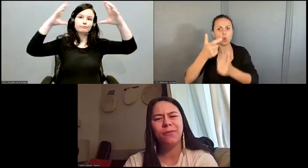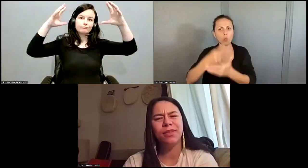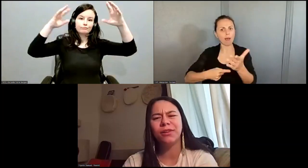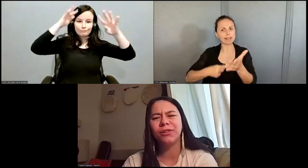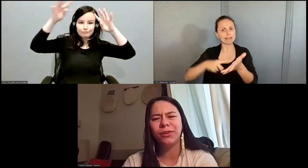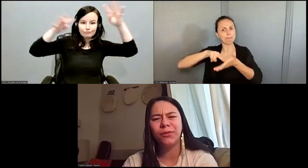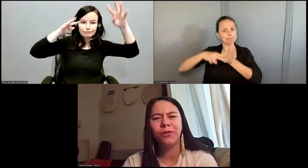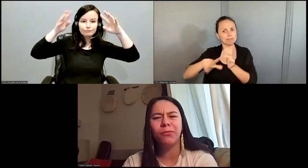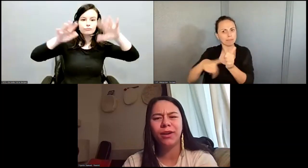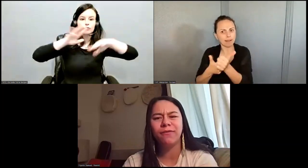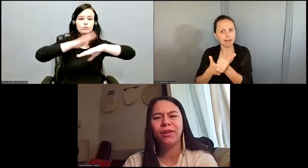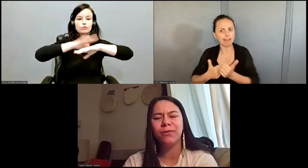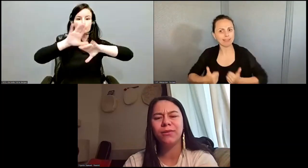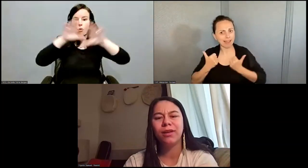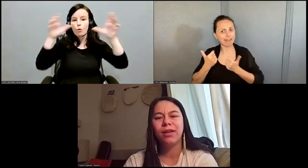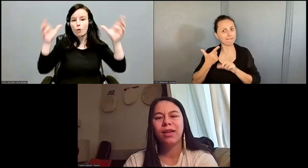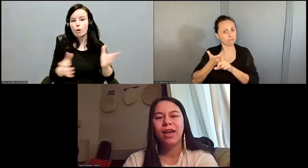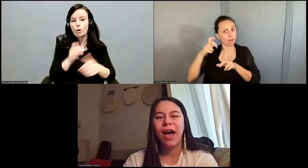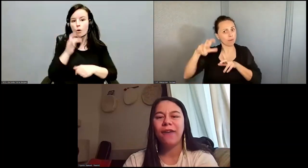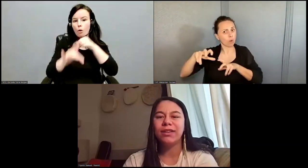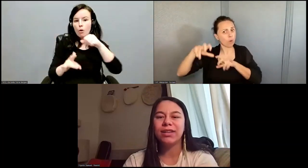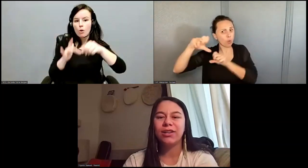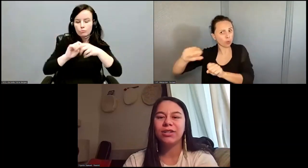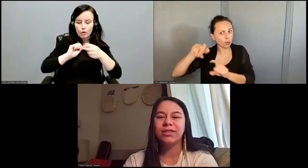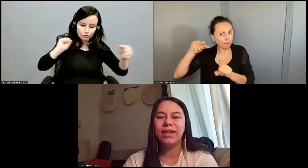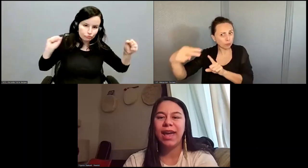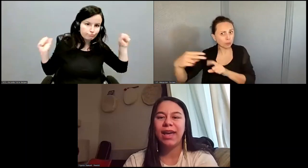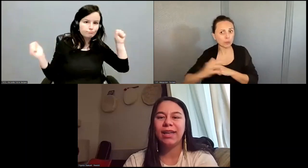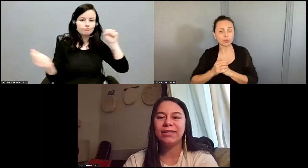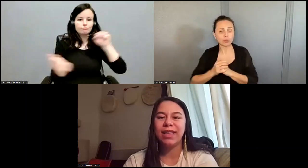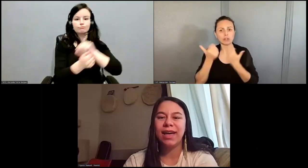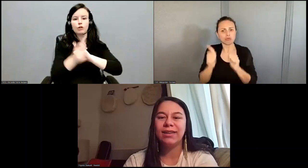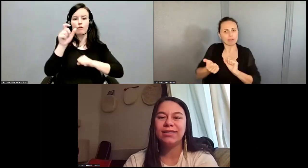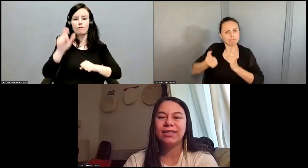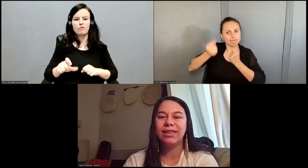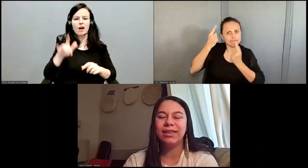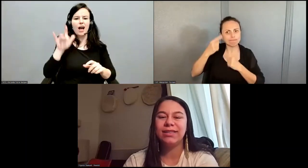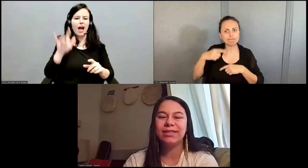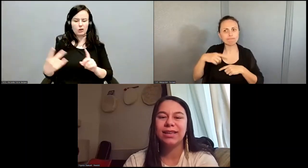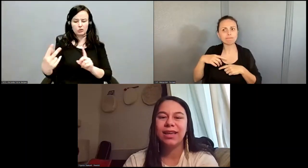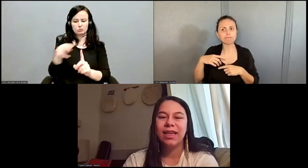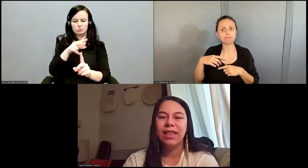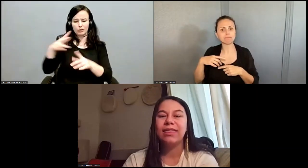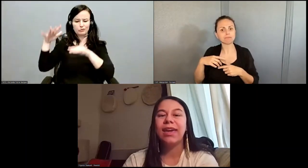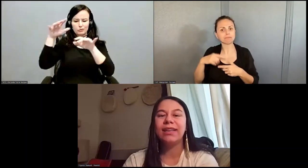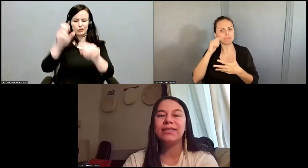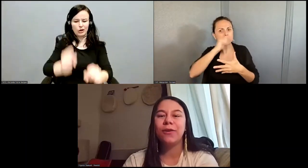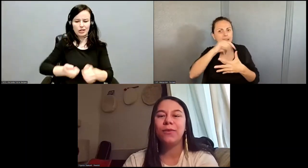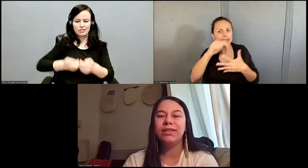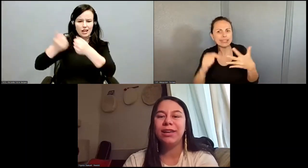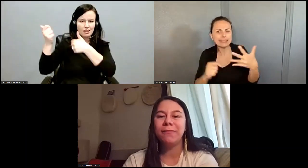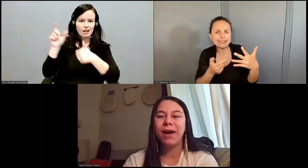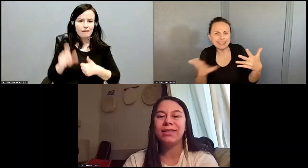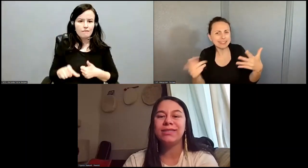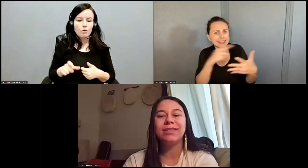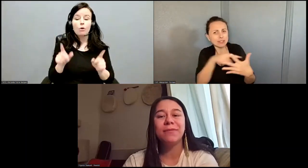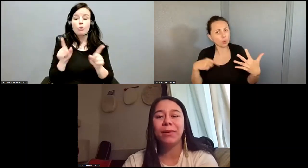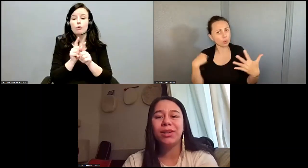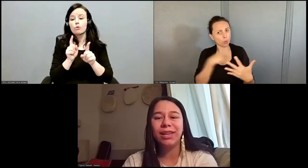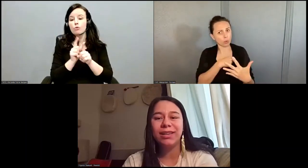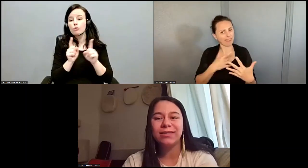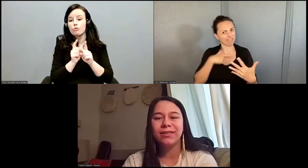to be within a colonial point of view, having to understand that these things that we deem